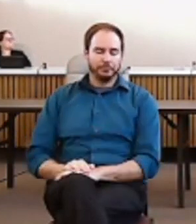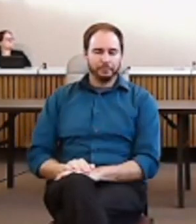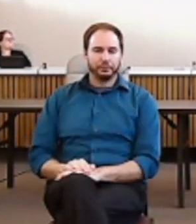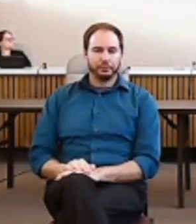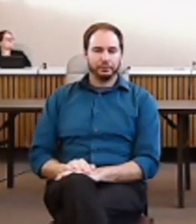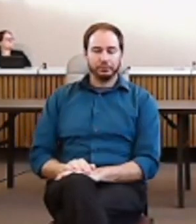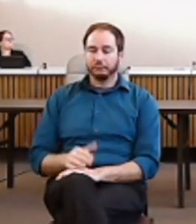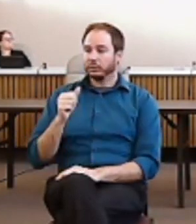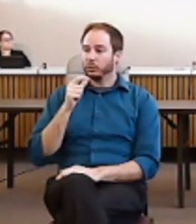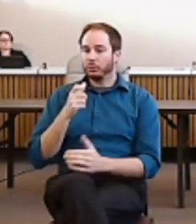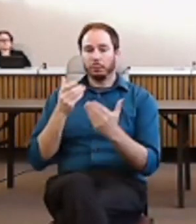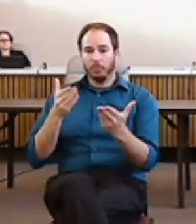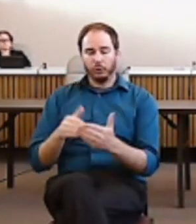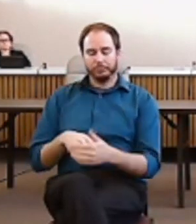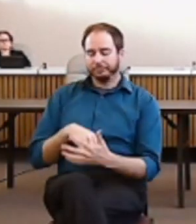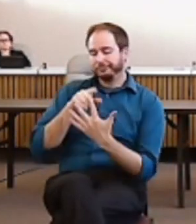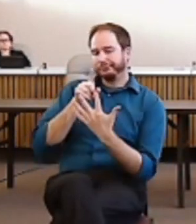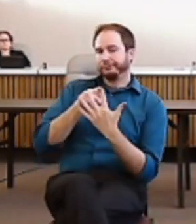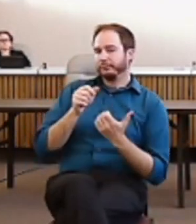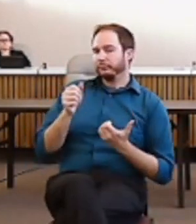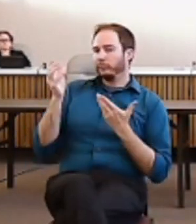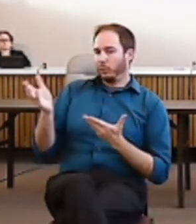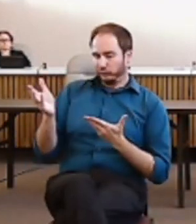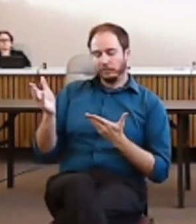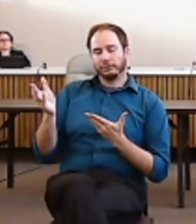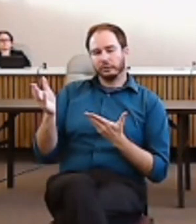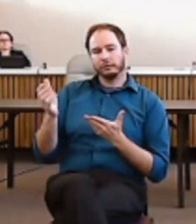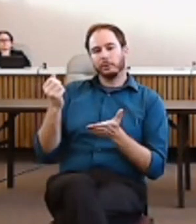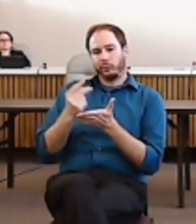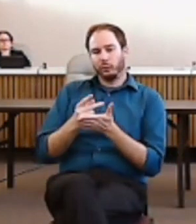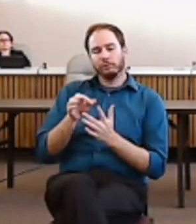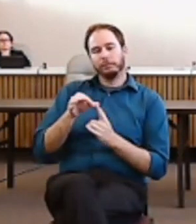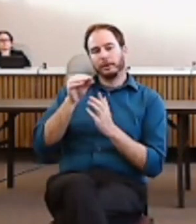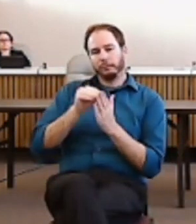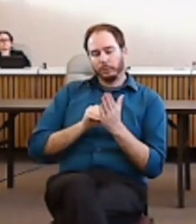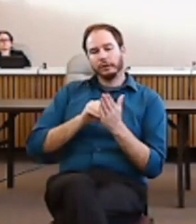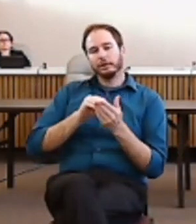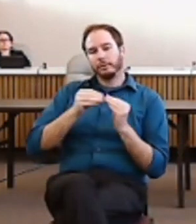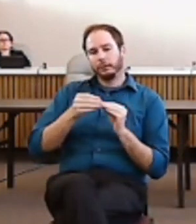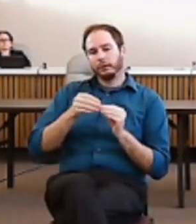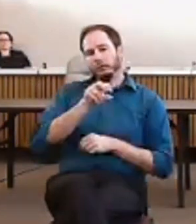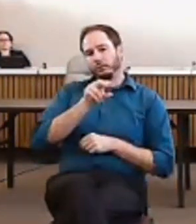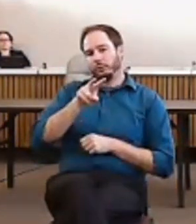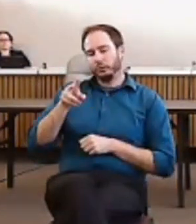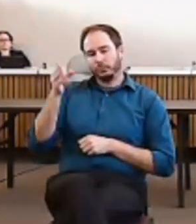Somebody wish to make a motion? Yes, Mr. Supervisor, I'd like to make a motion to approve special use permit number